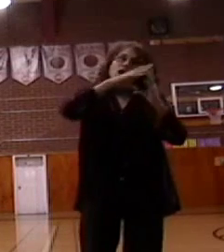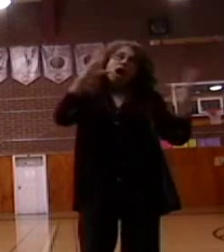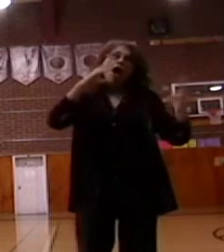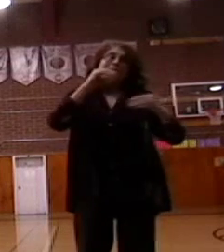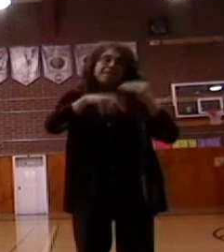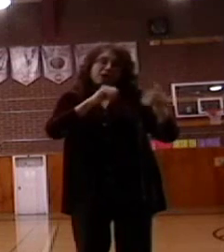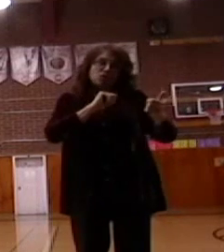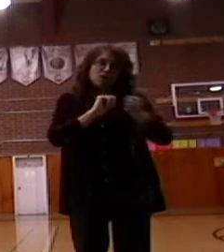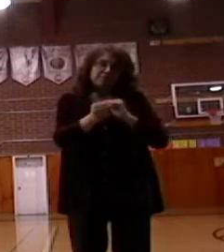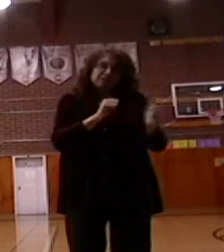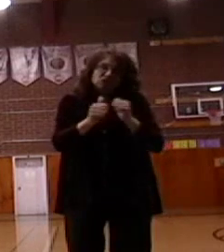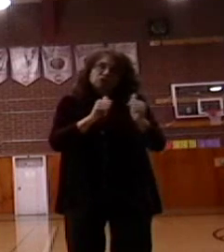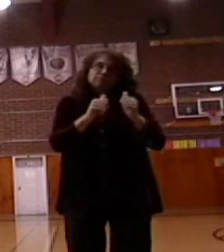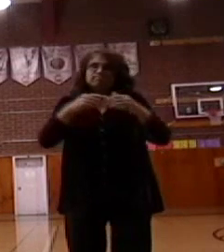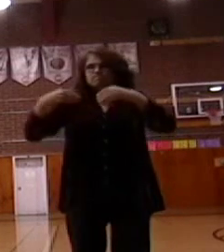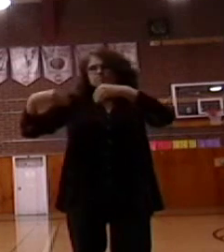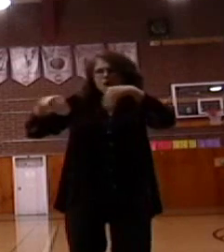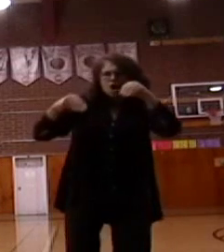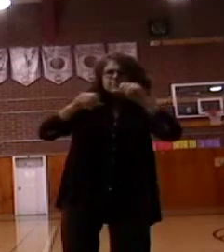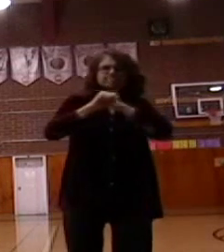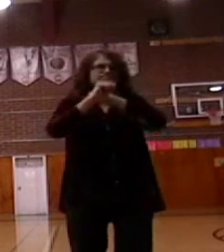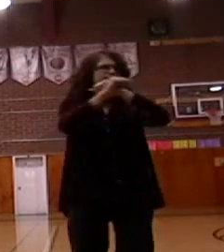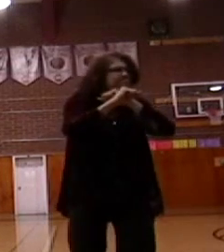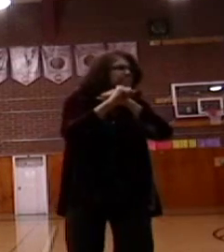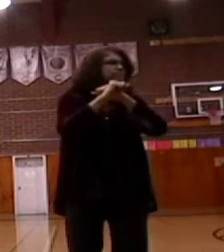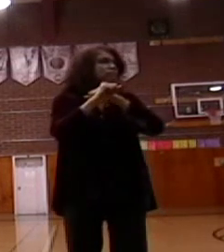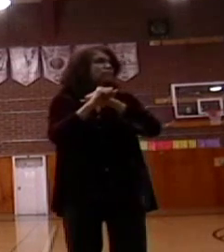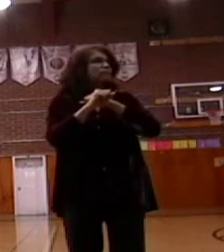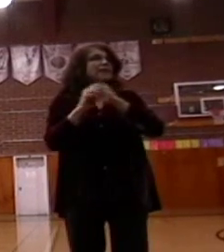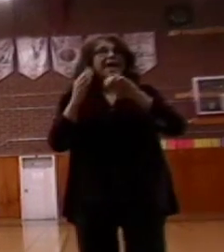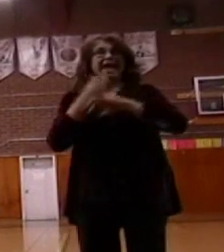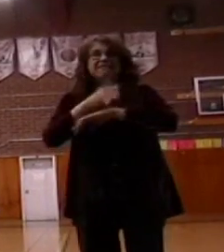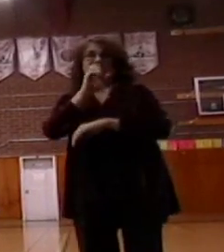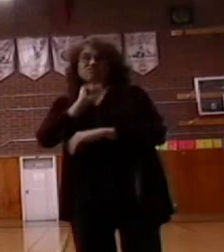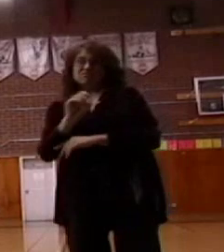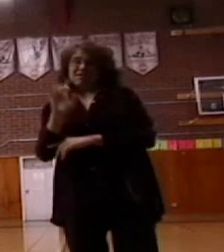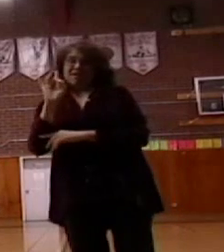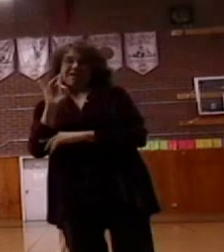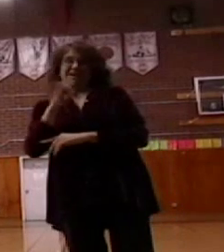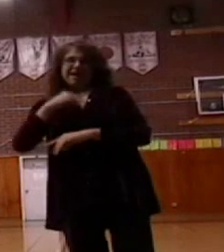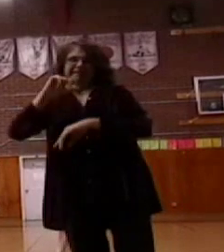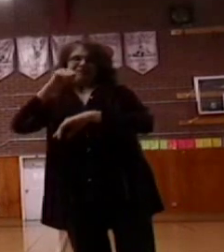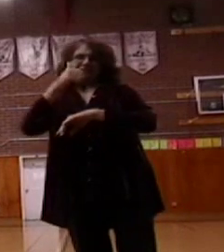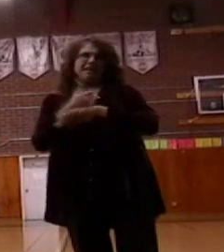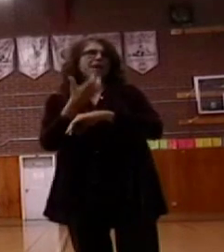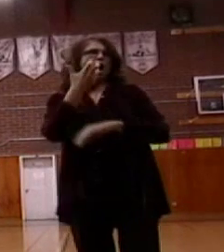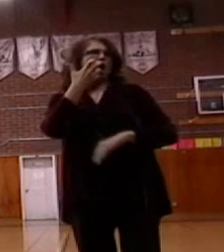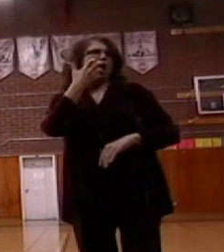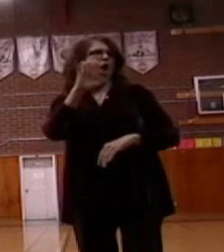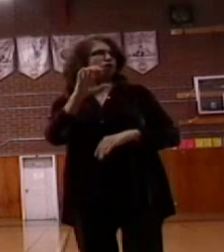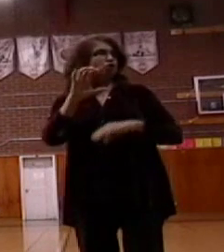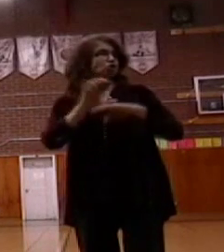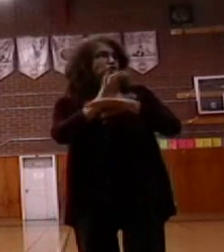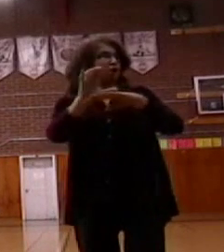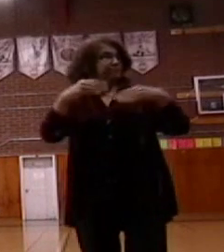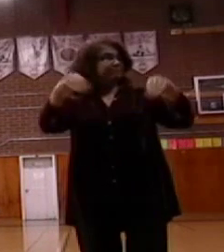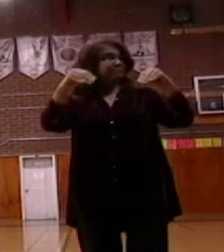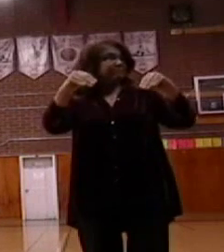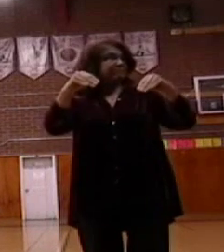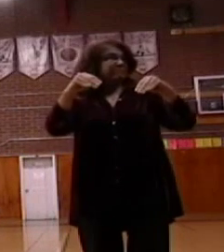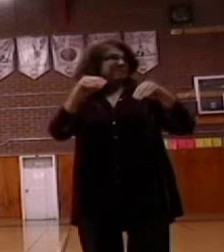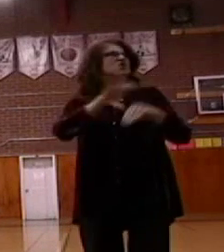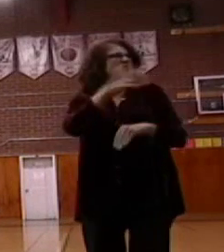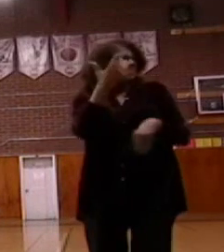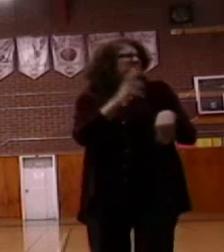After I turned eight, I tried a hot chocolate fan right before Christmas. That same year, I started a neighborhood